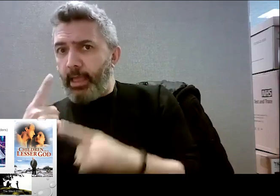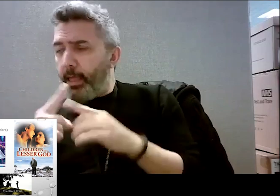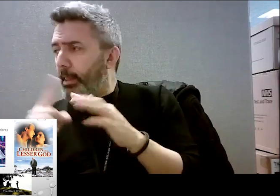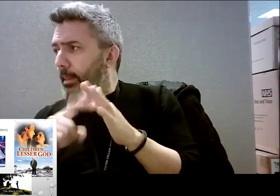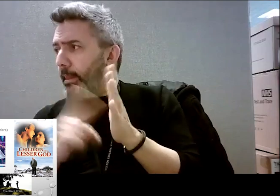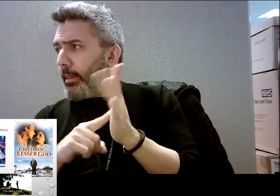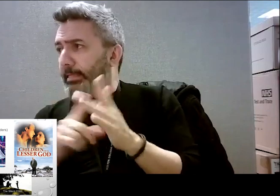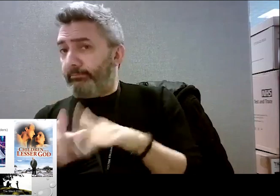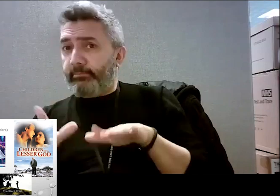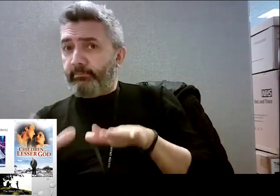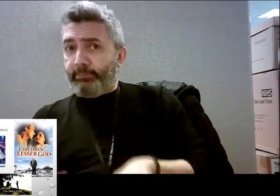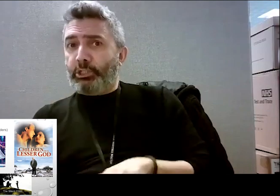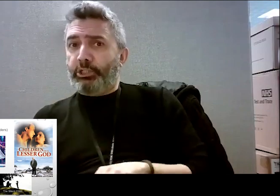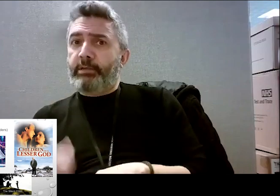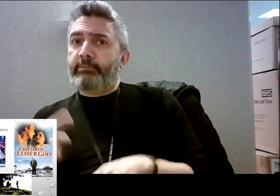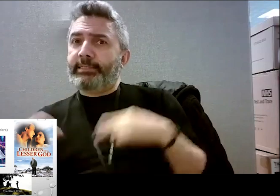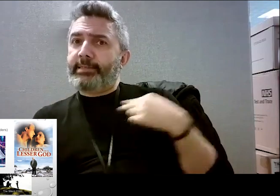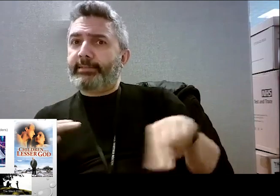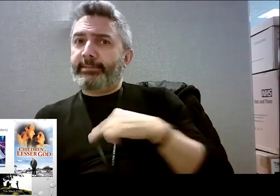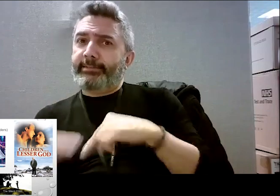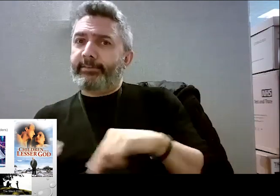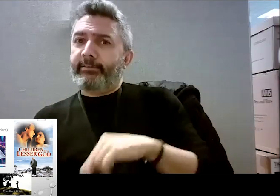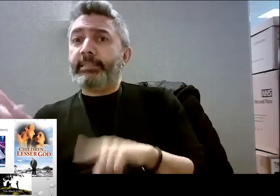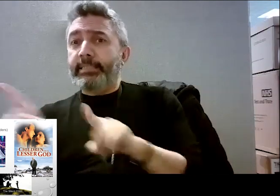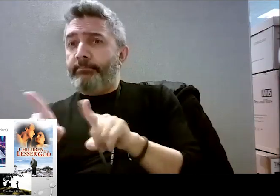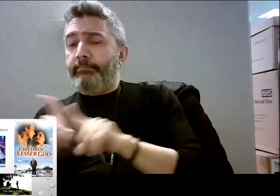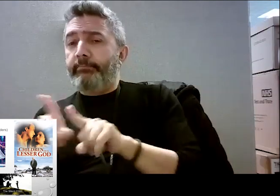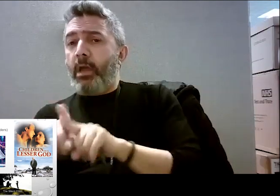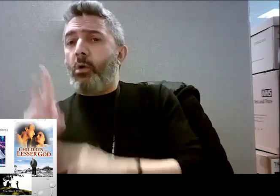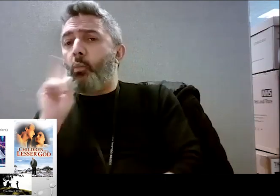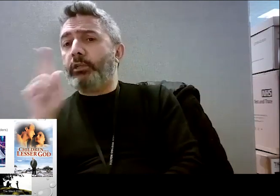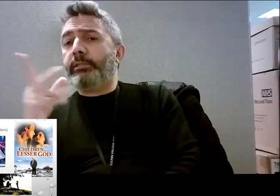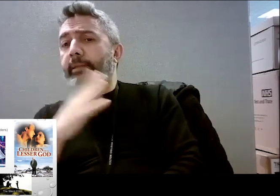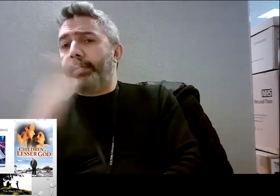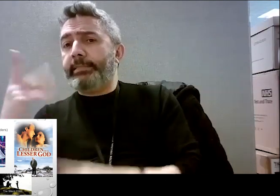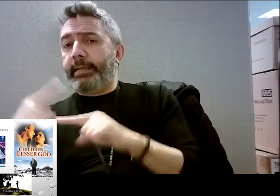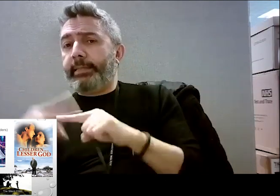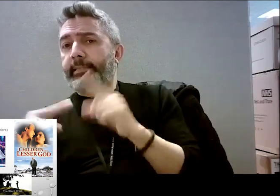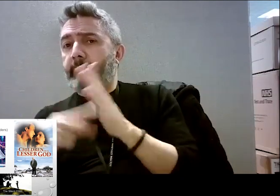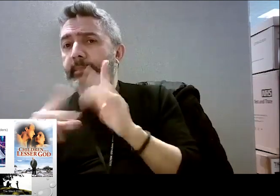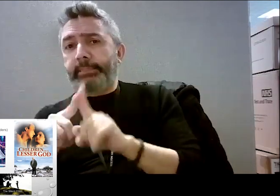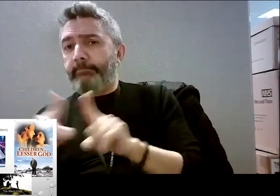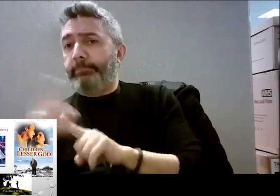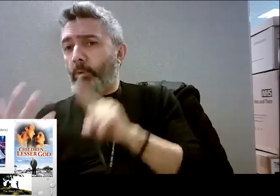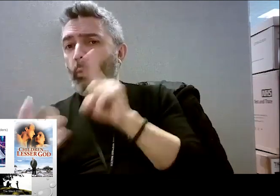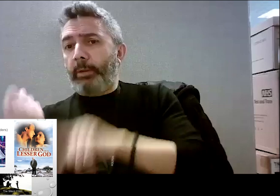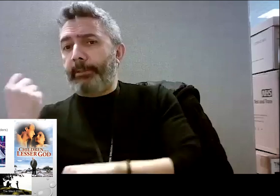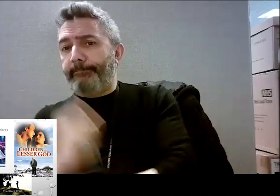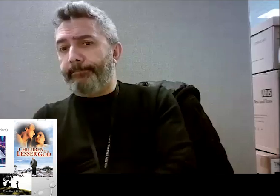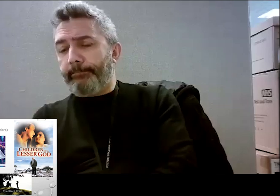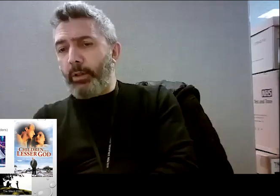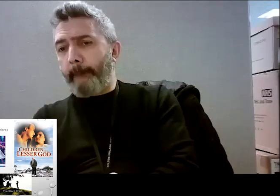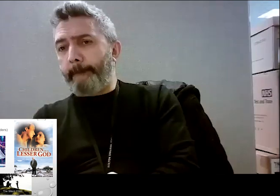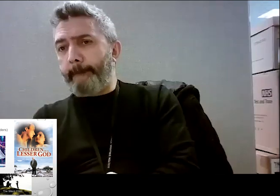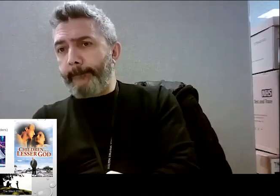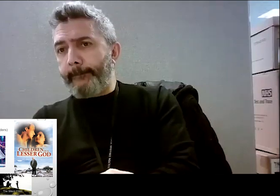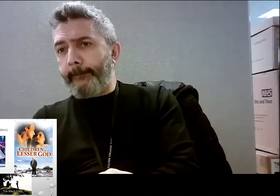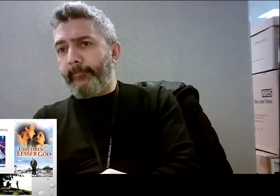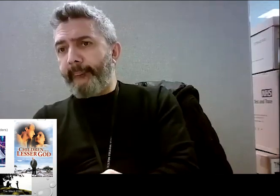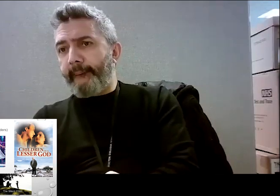And then from Rose in Strictly Come Dancing, and also in EastEnders. So we've got quite a few